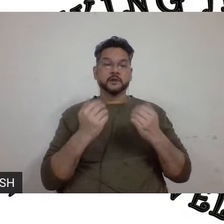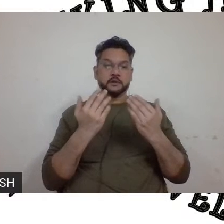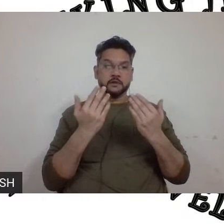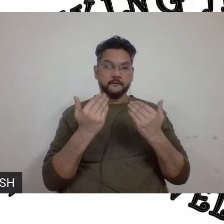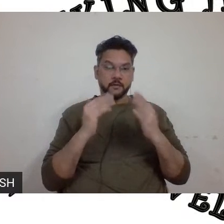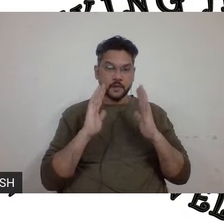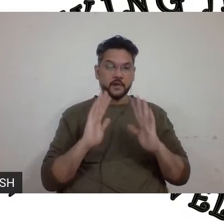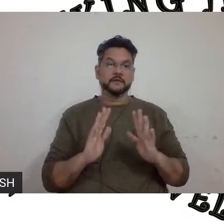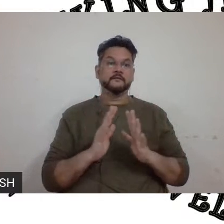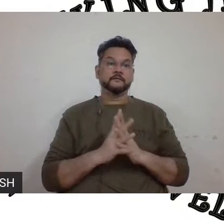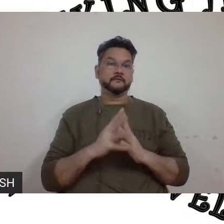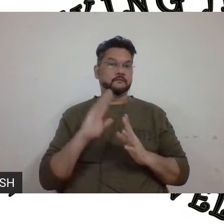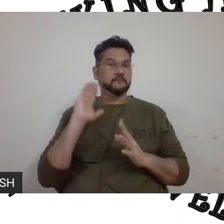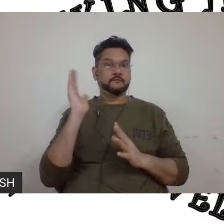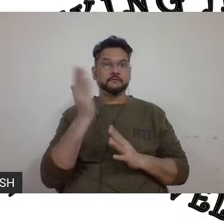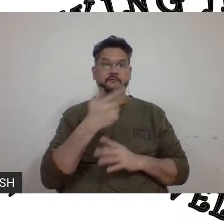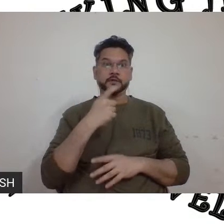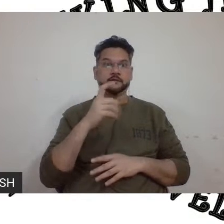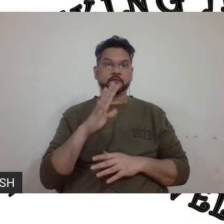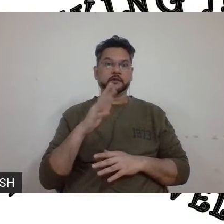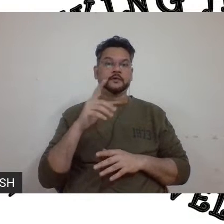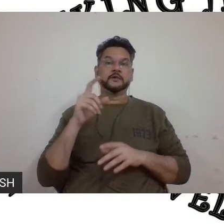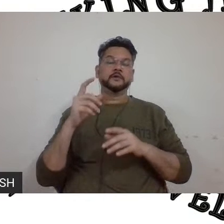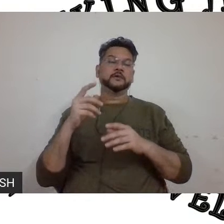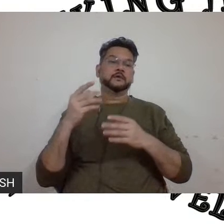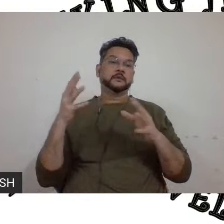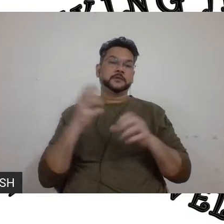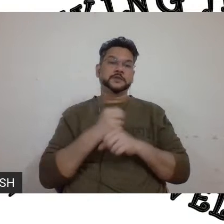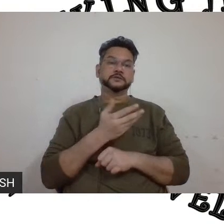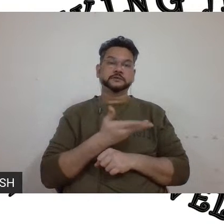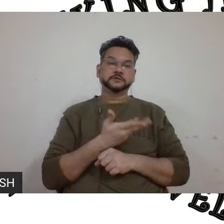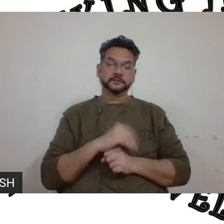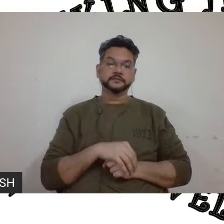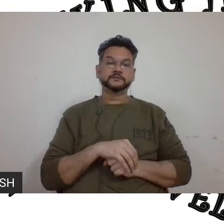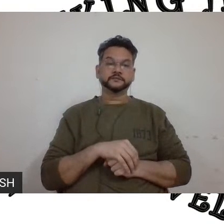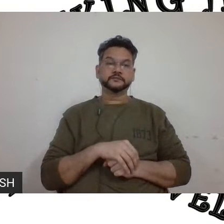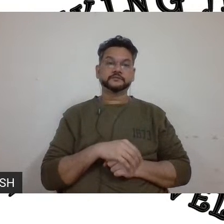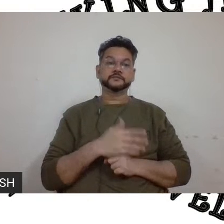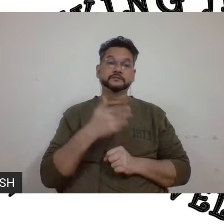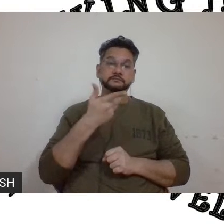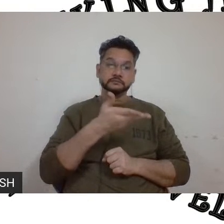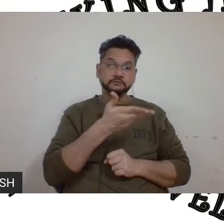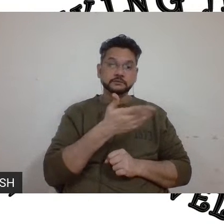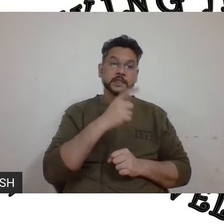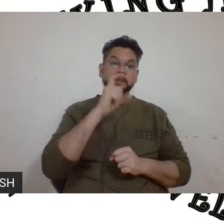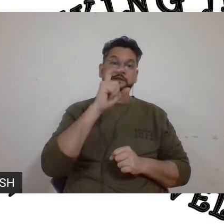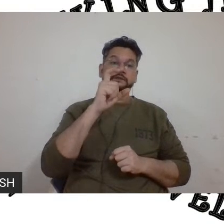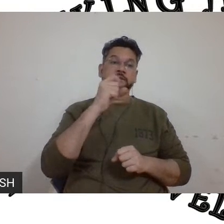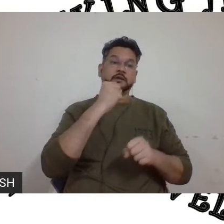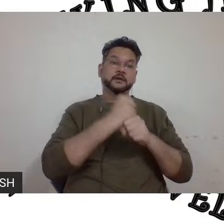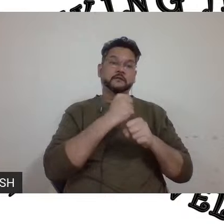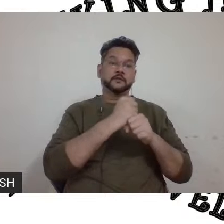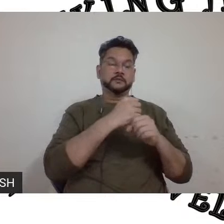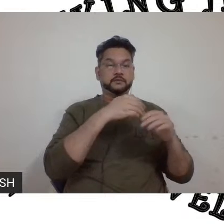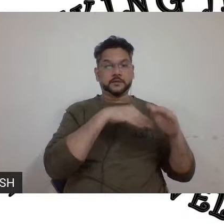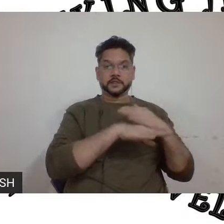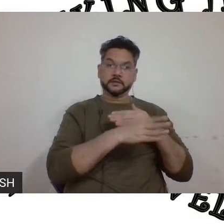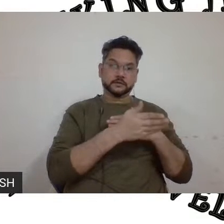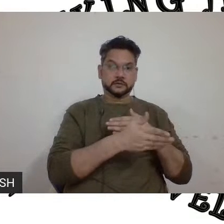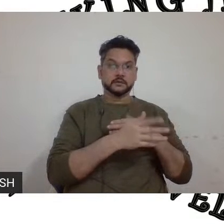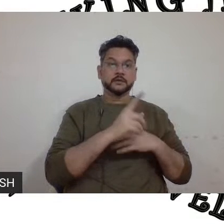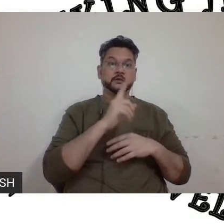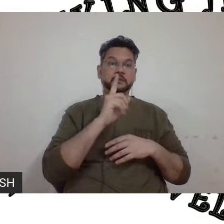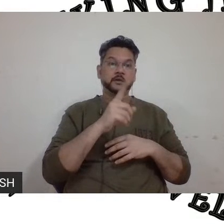And just you see that this is the scenario of the central government. You may just imagine about the